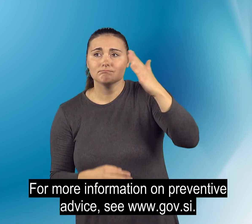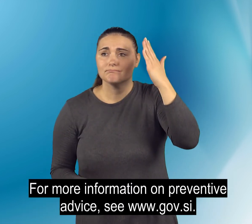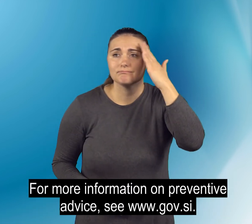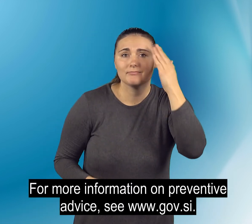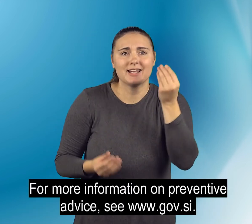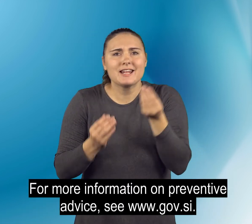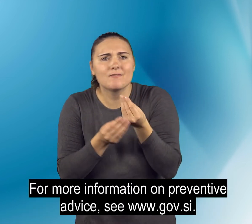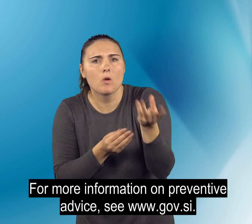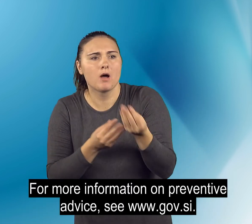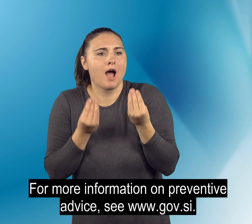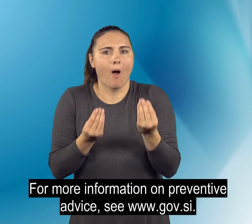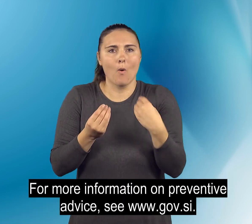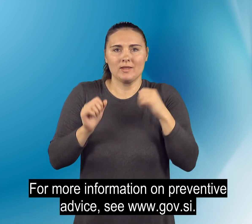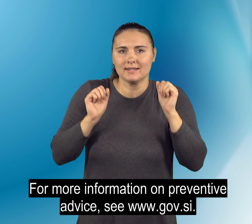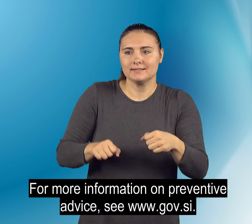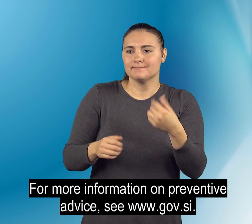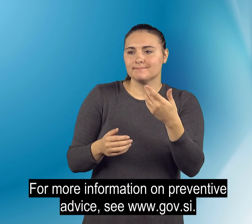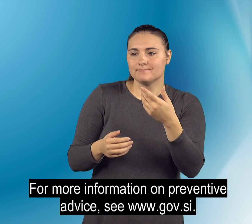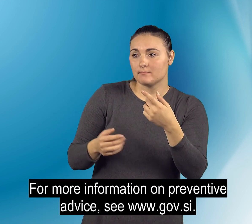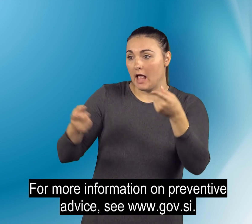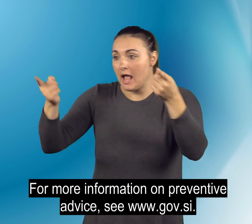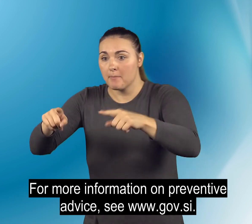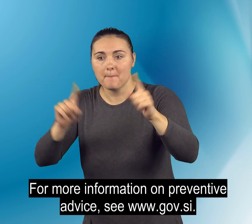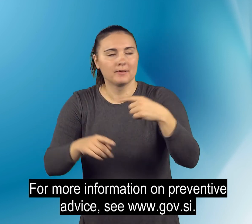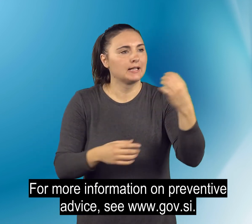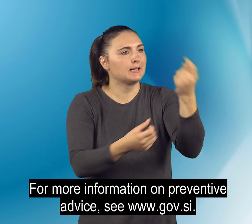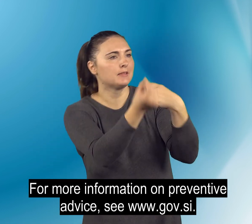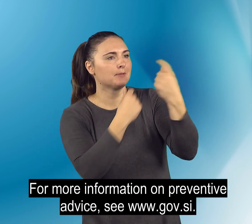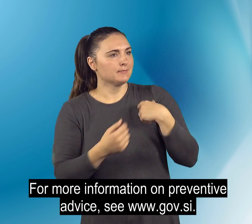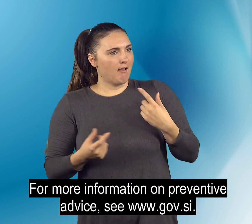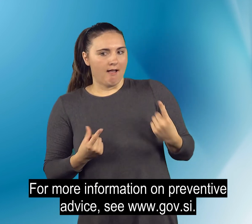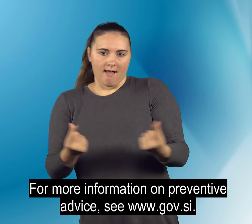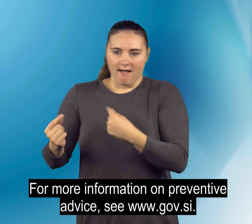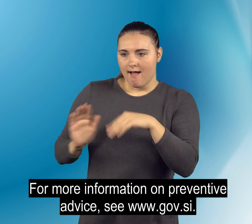information on preventive advice, see www.leafletsafe.eu.